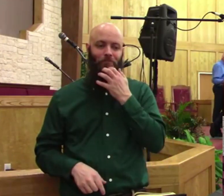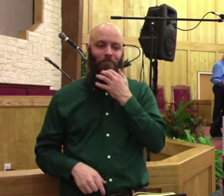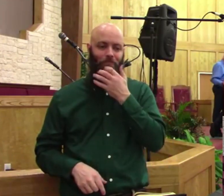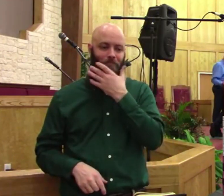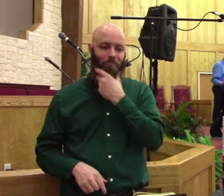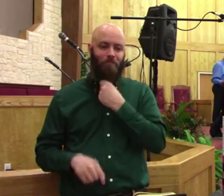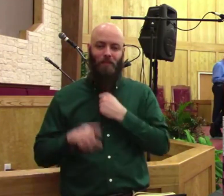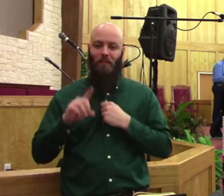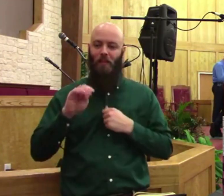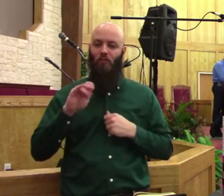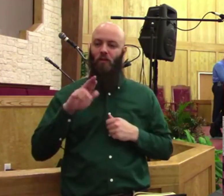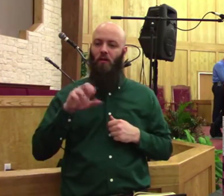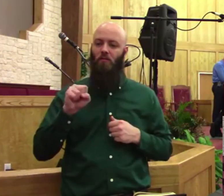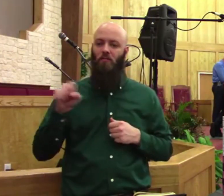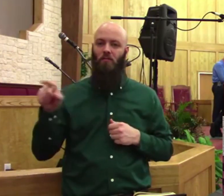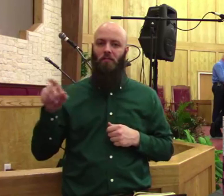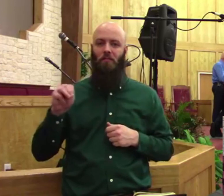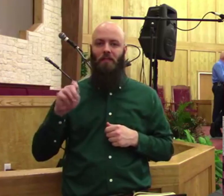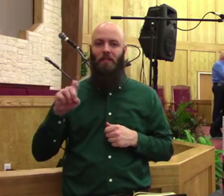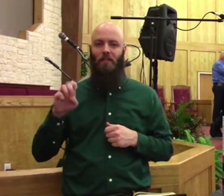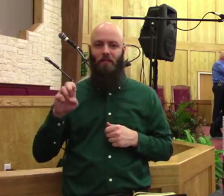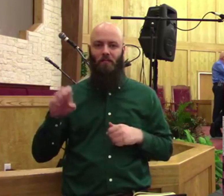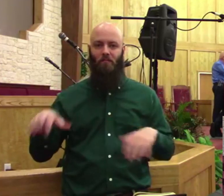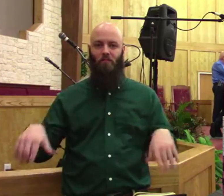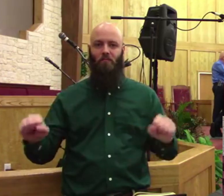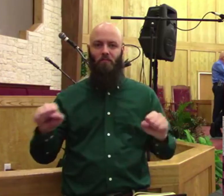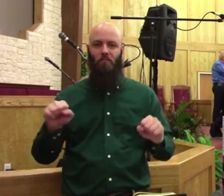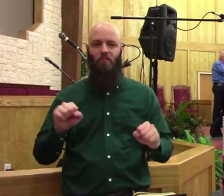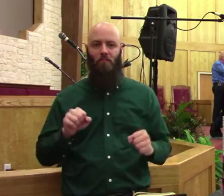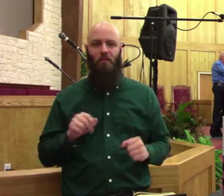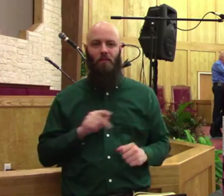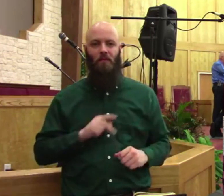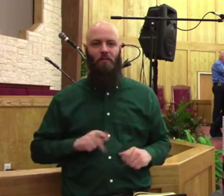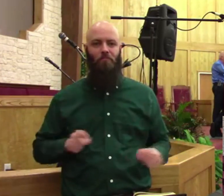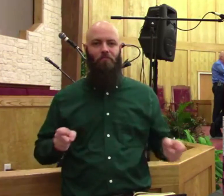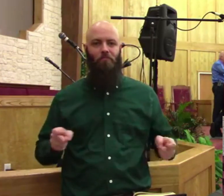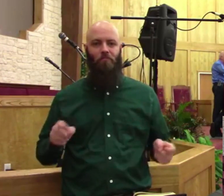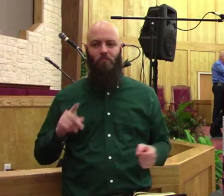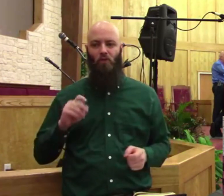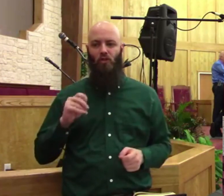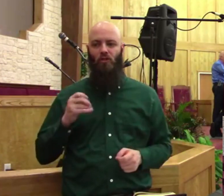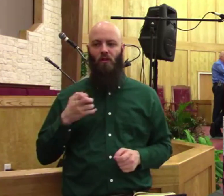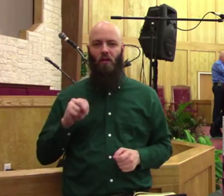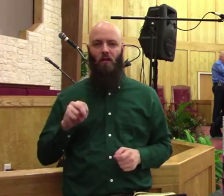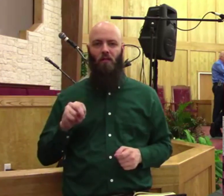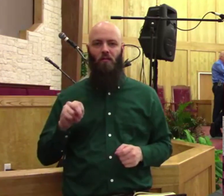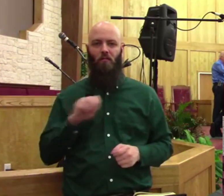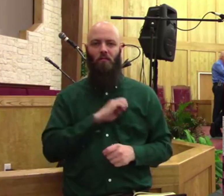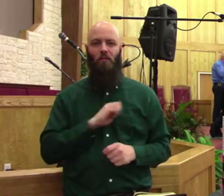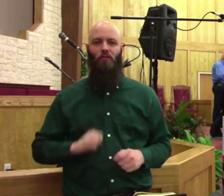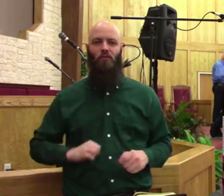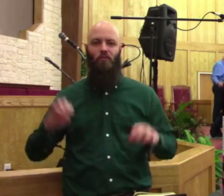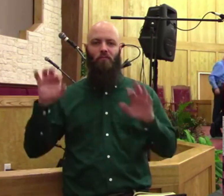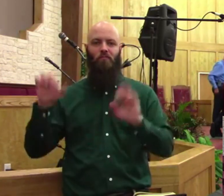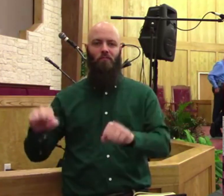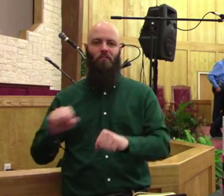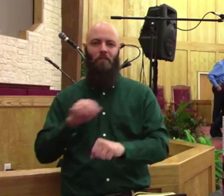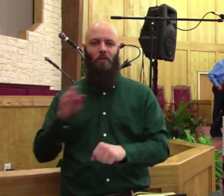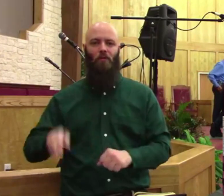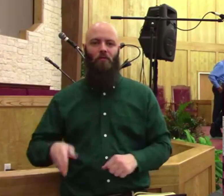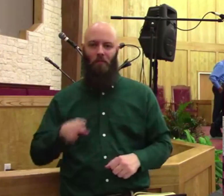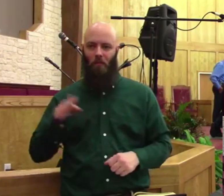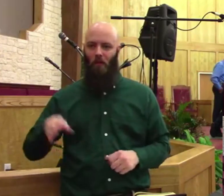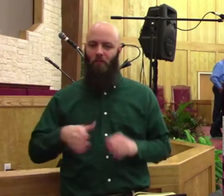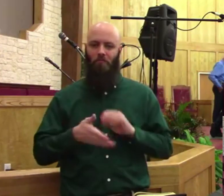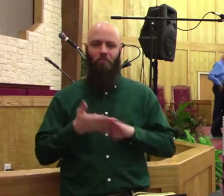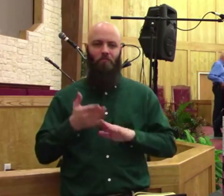Darius the Mede becomes the king, and the Persian Empire has now conquered Babylon. Babylon is no